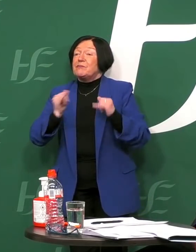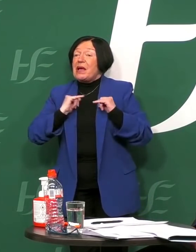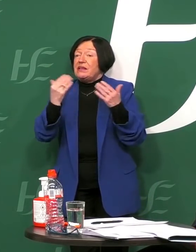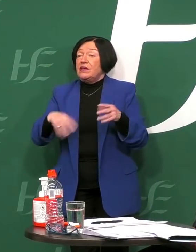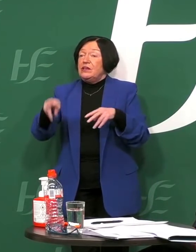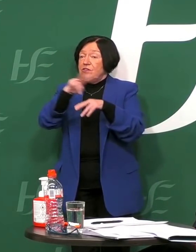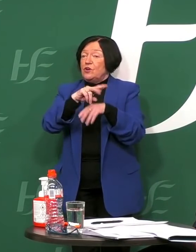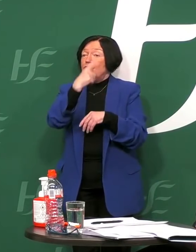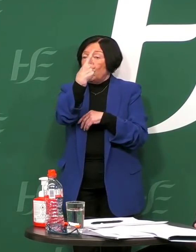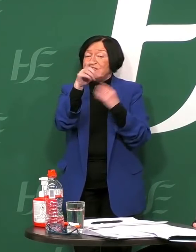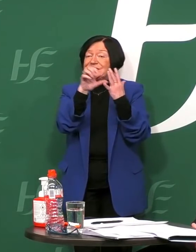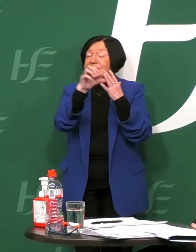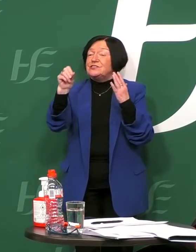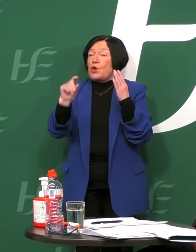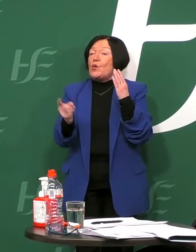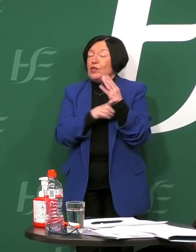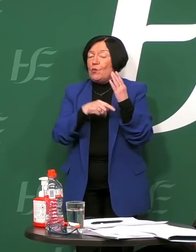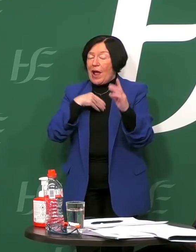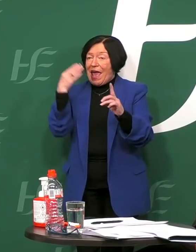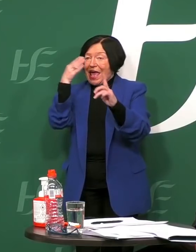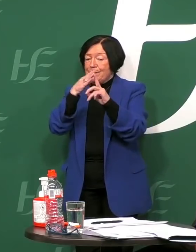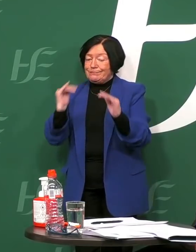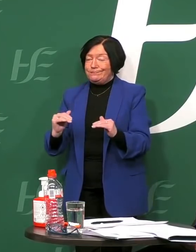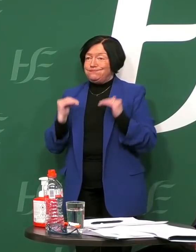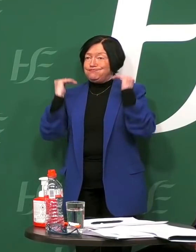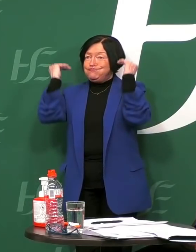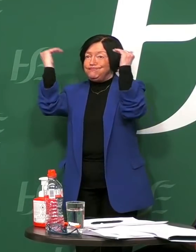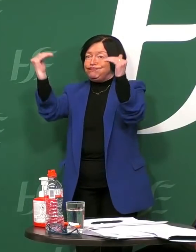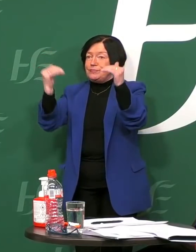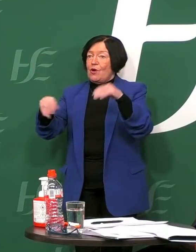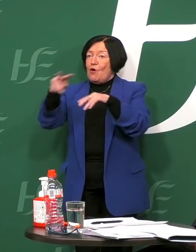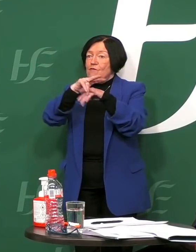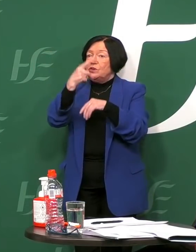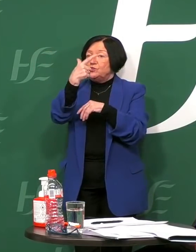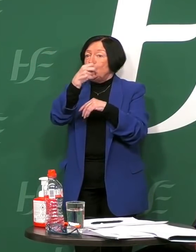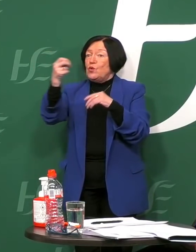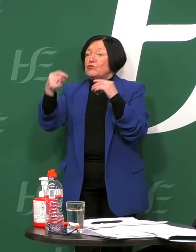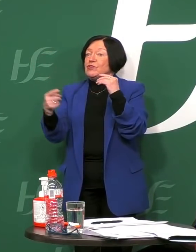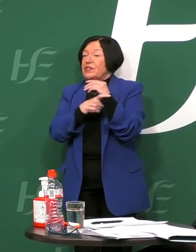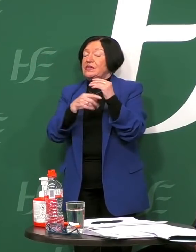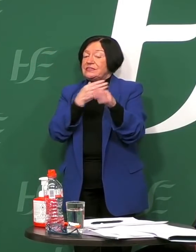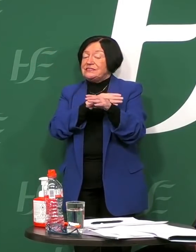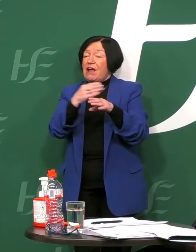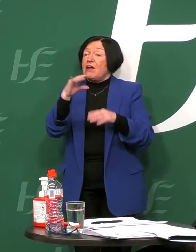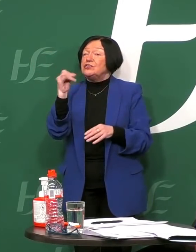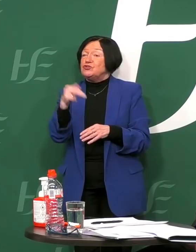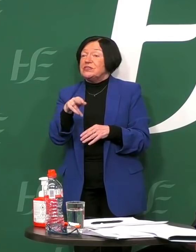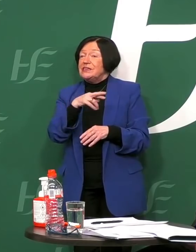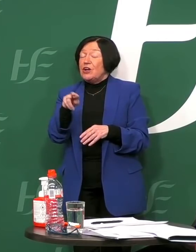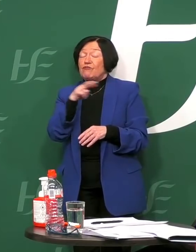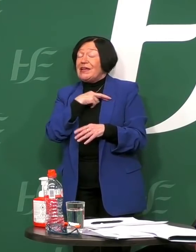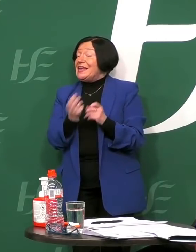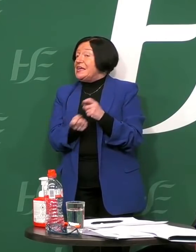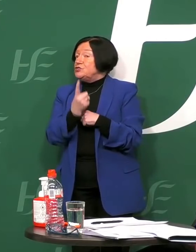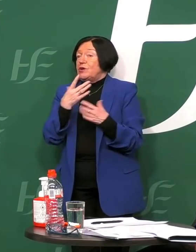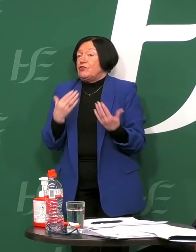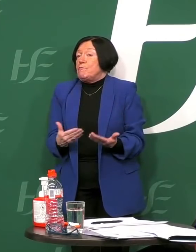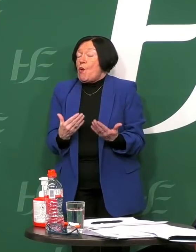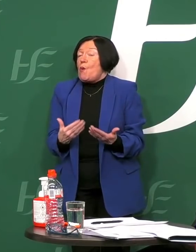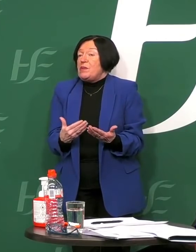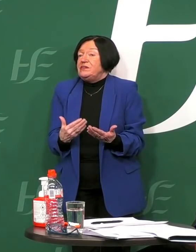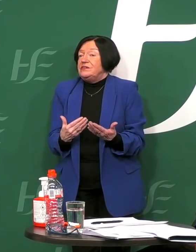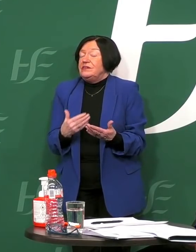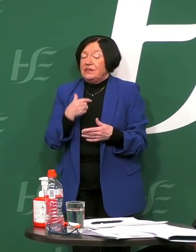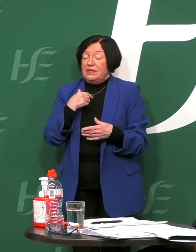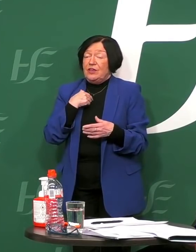moment is over 160,000, and we're aiming to bring that up over 200,000 starting into January. It isn't really an issue for us at the moment in terms